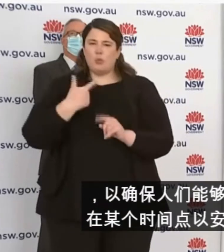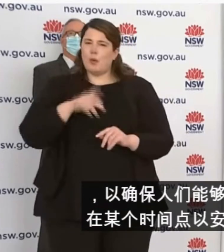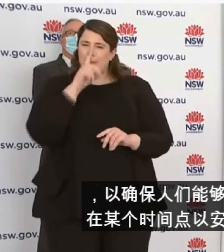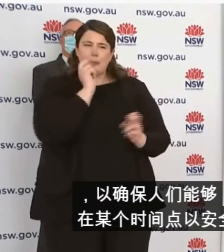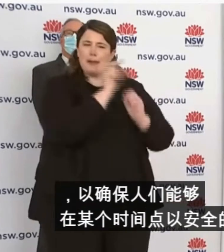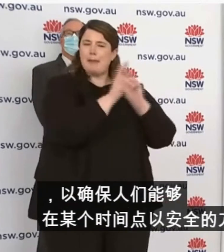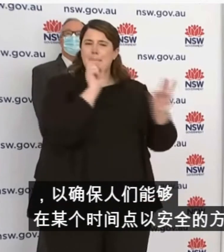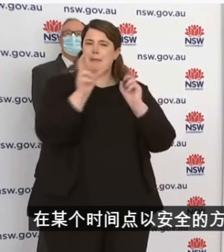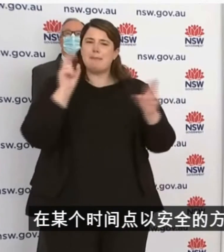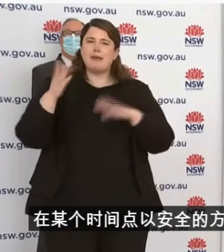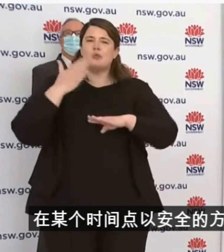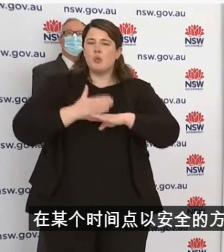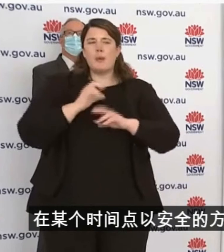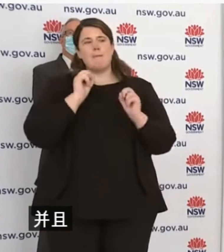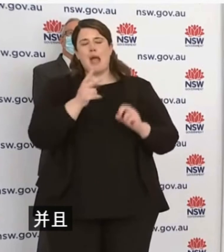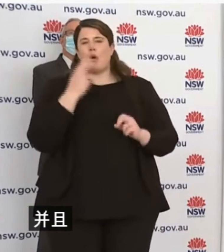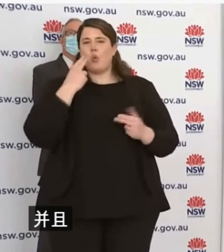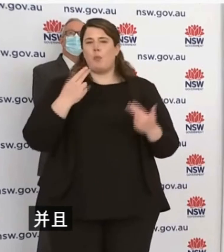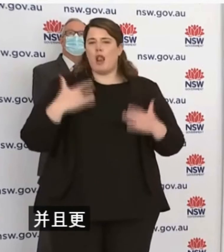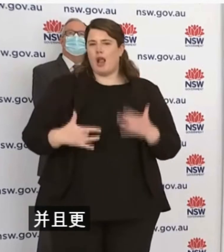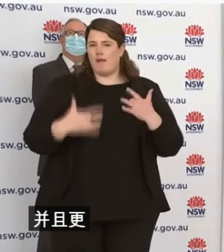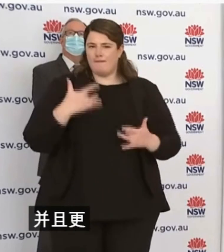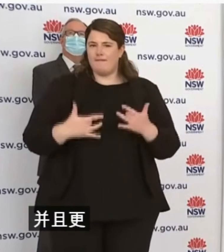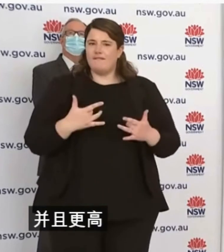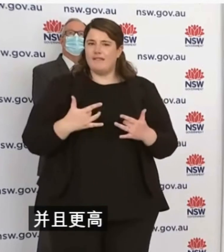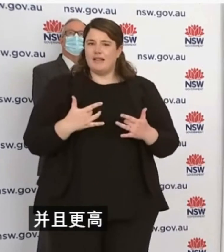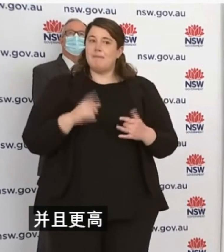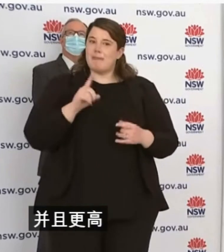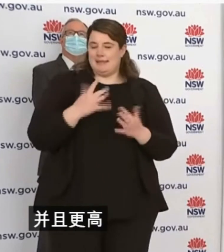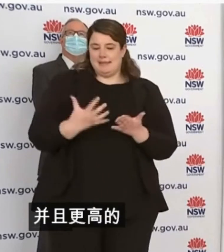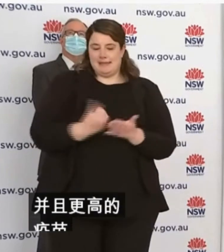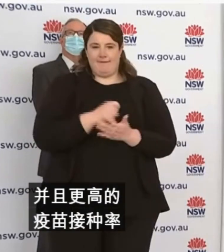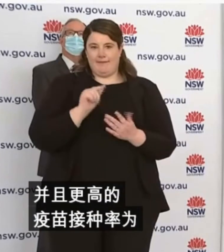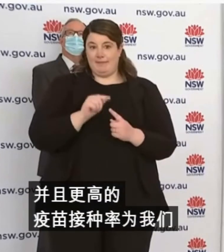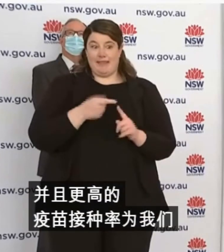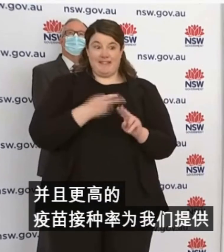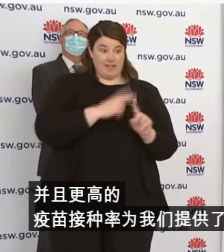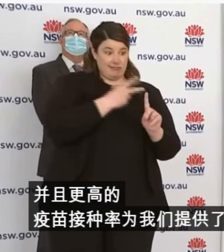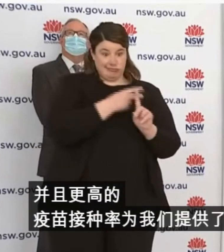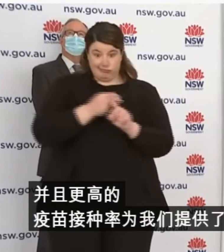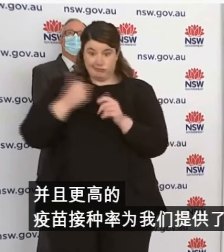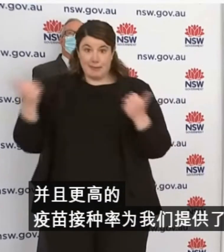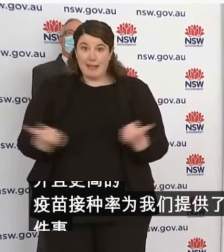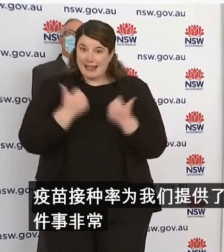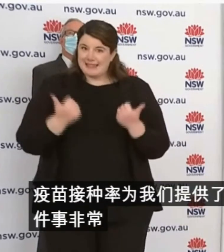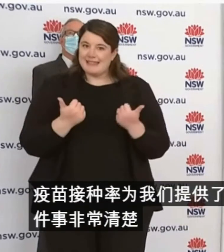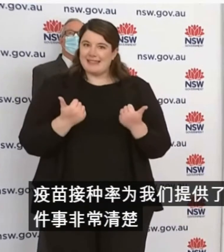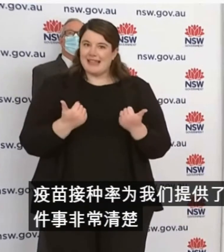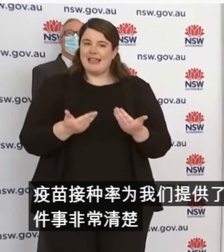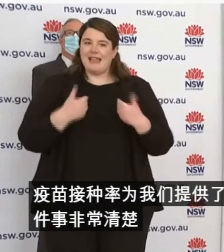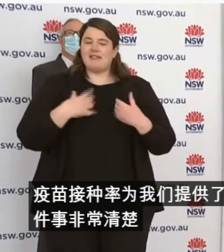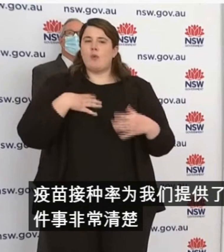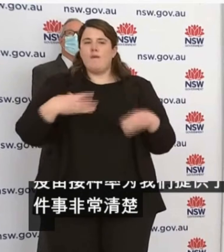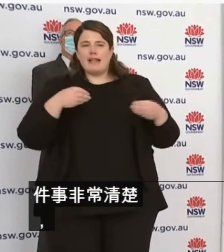of activity at some point in time in a safe way, and higher rates of vaccination give us those options. One thing is very